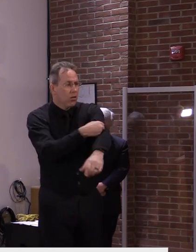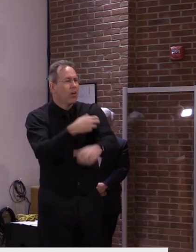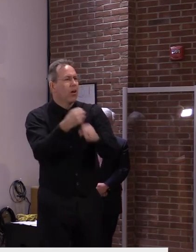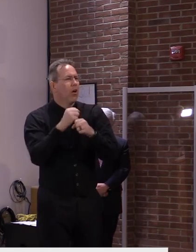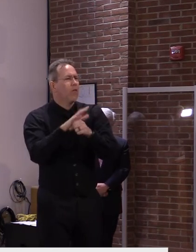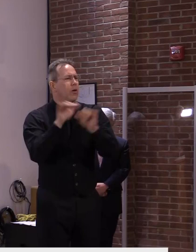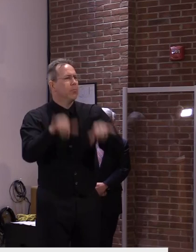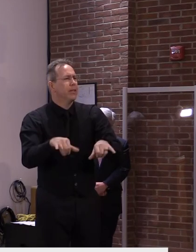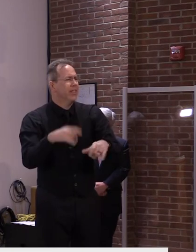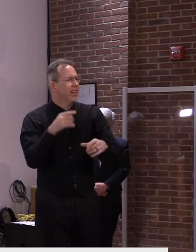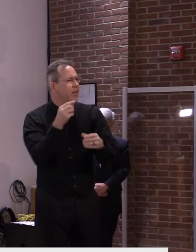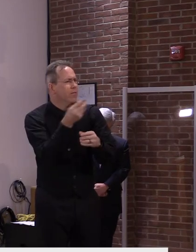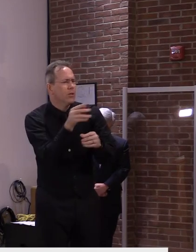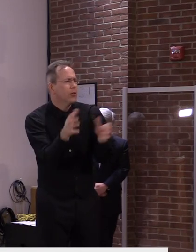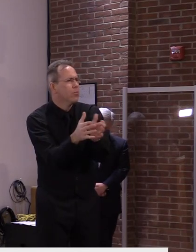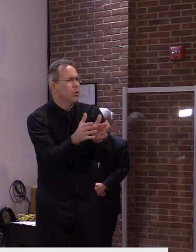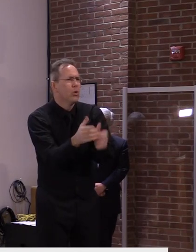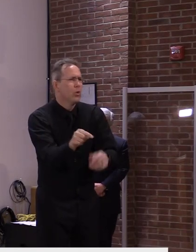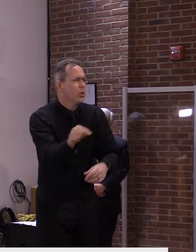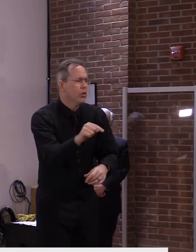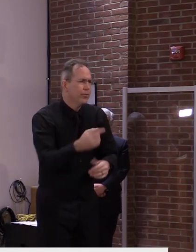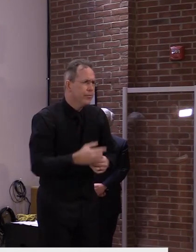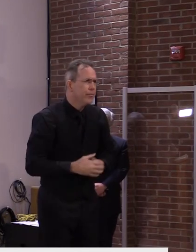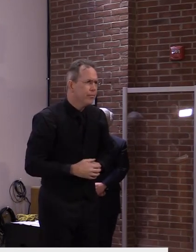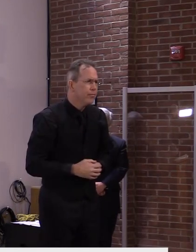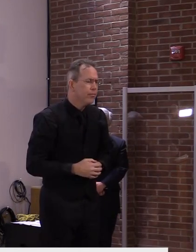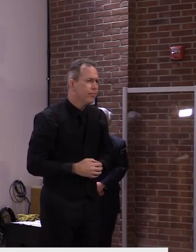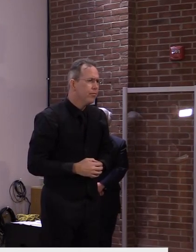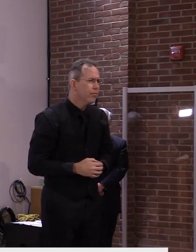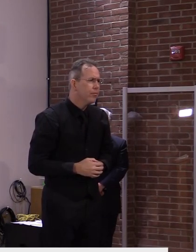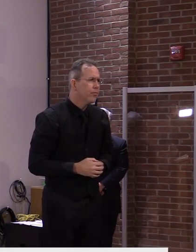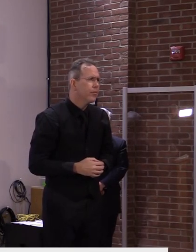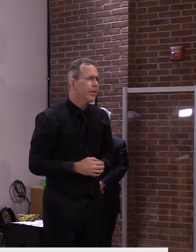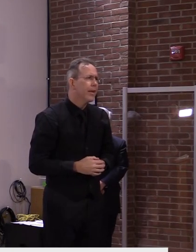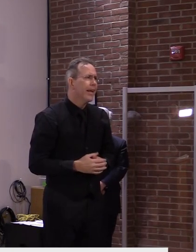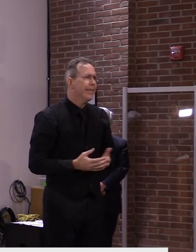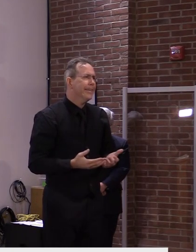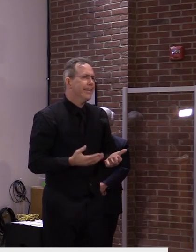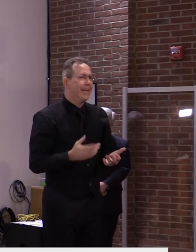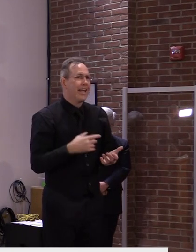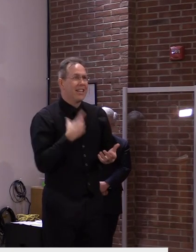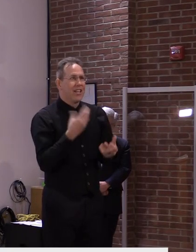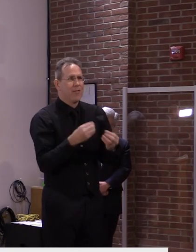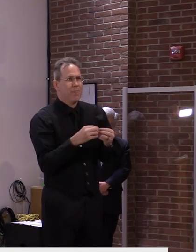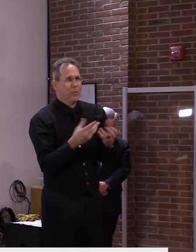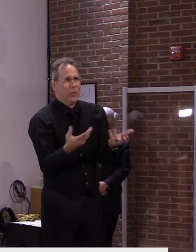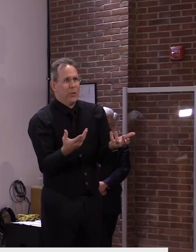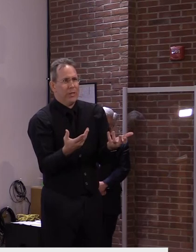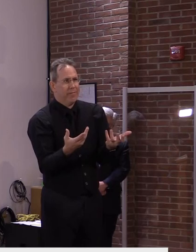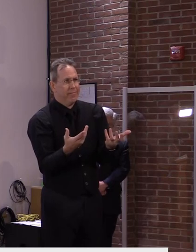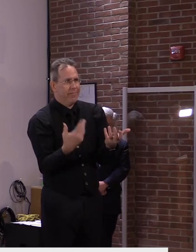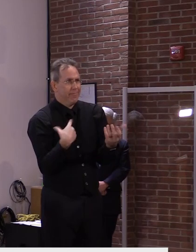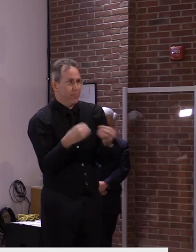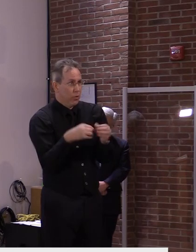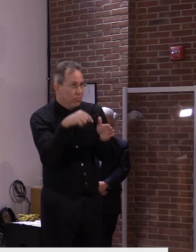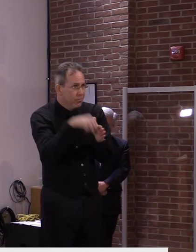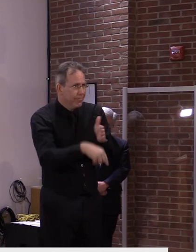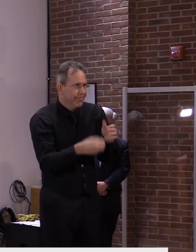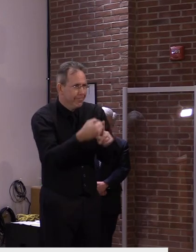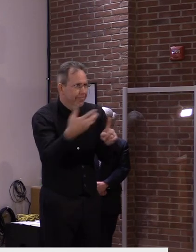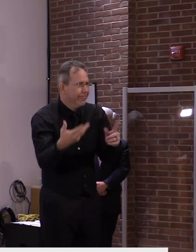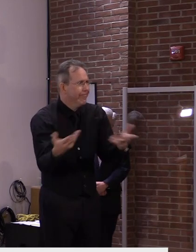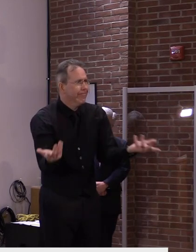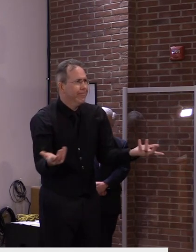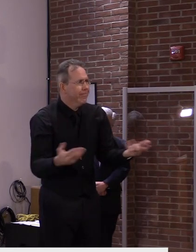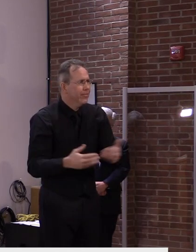evolved who have had vaccination, but right now it's very, very small. And I'm not aware of people after the second